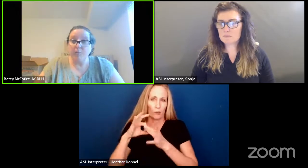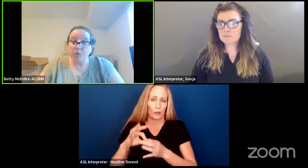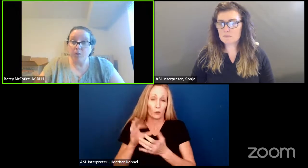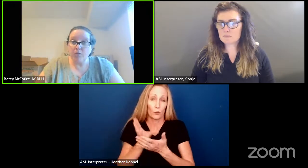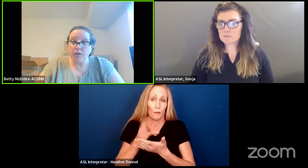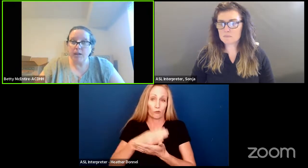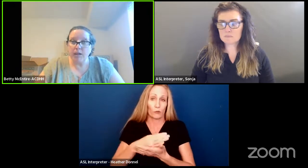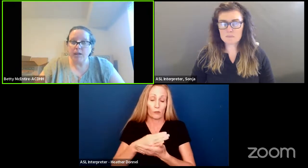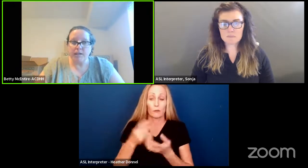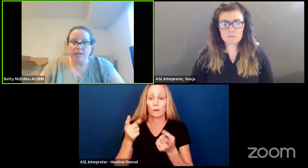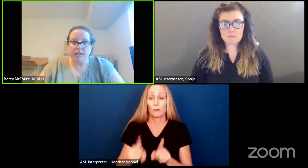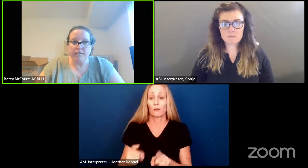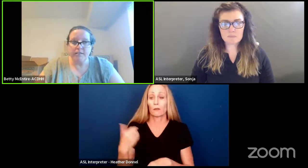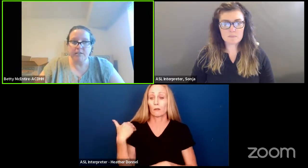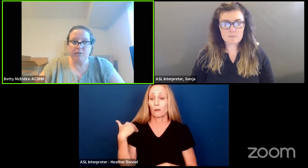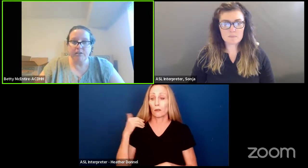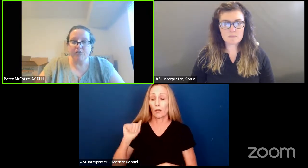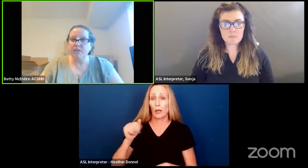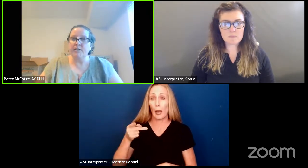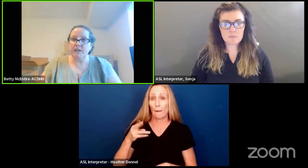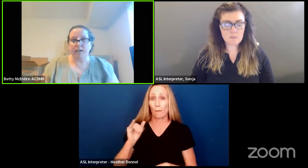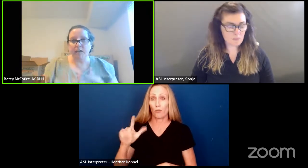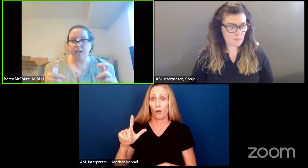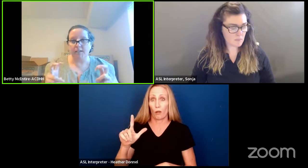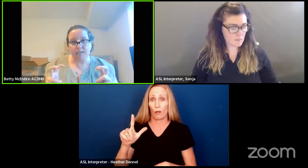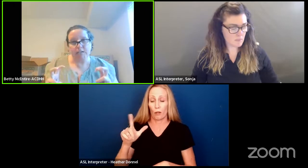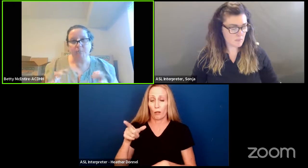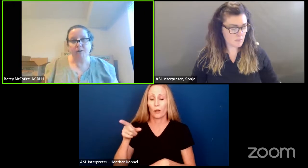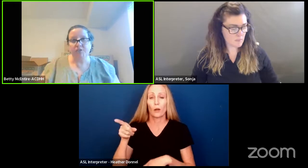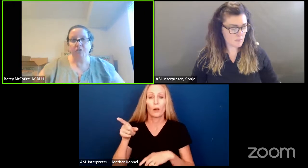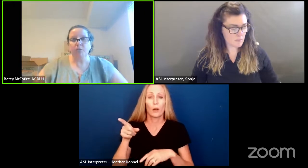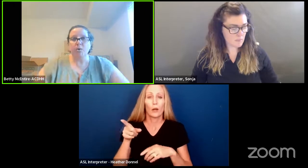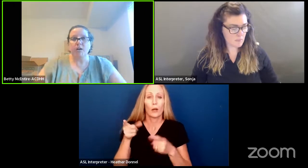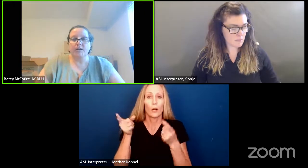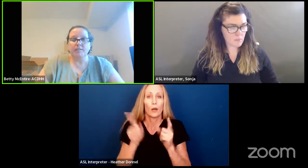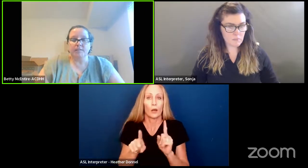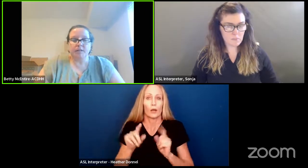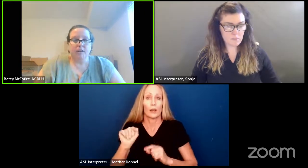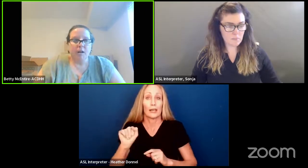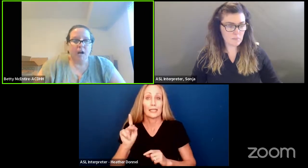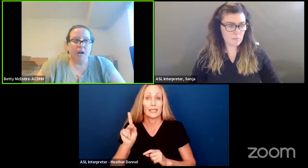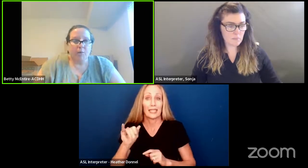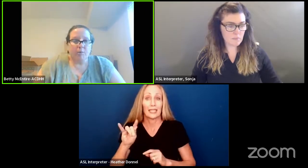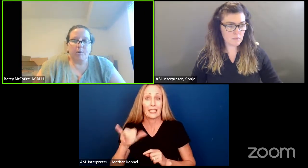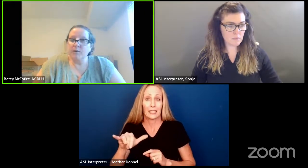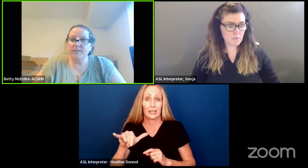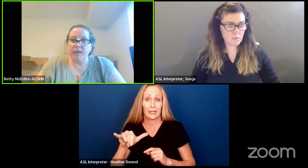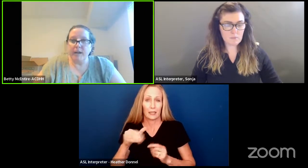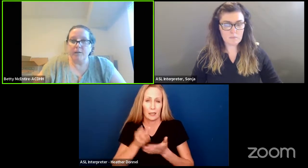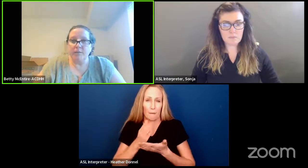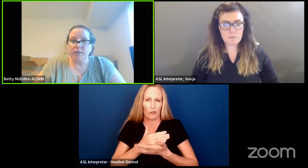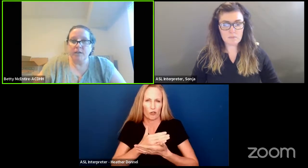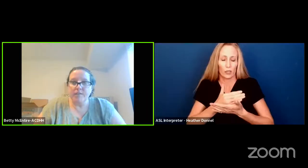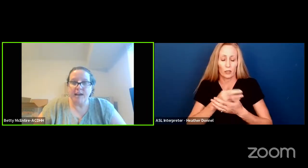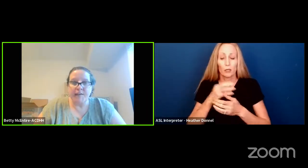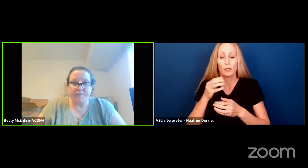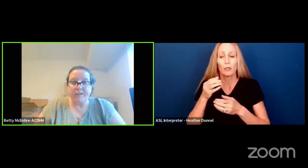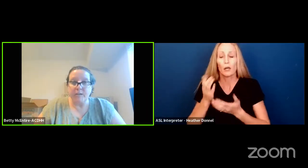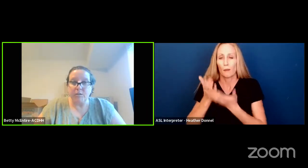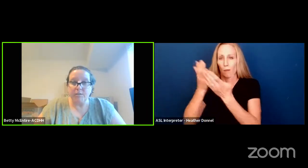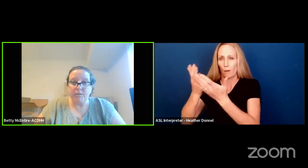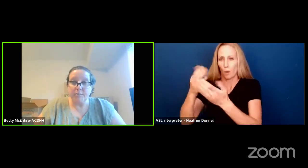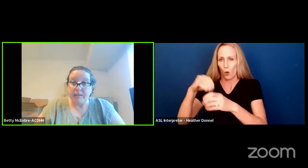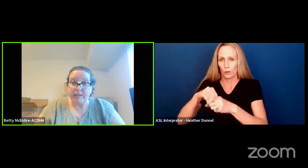Back in April, a continuation, AKA skinny budget, was proposed in the House.